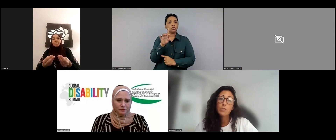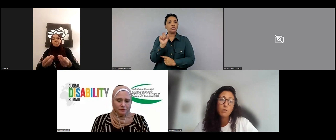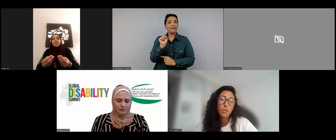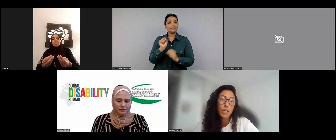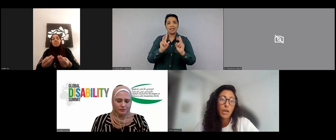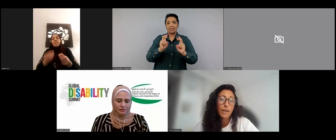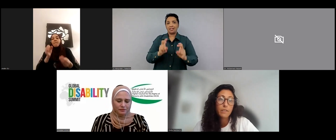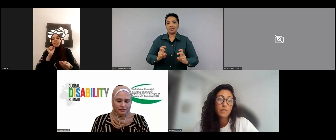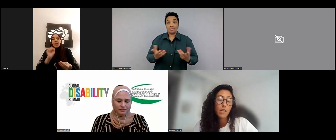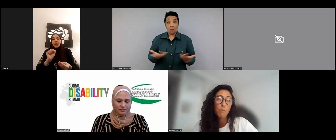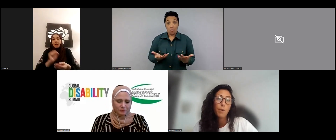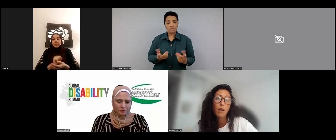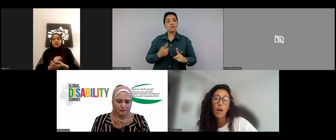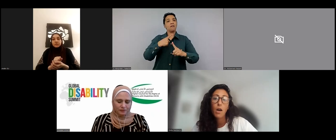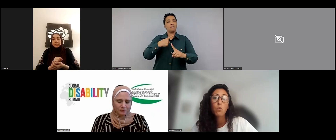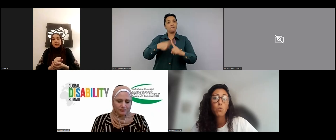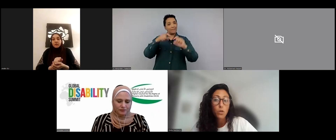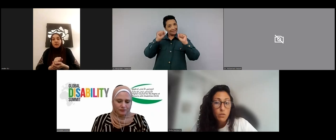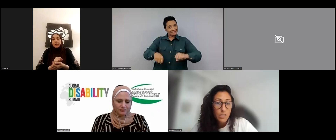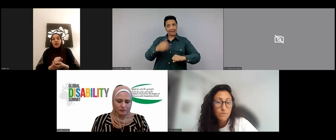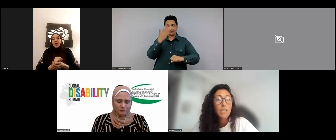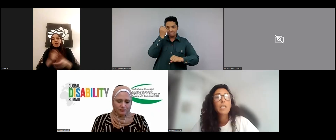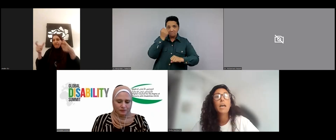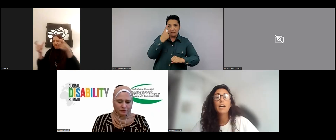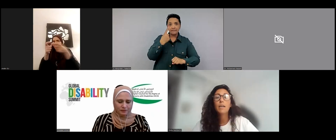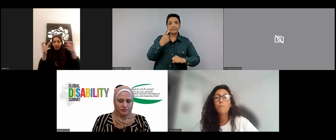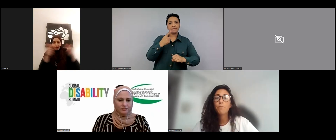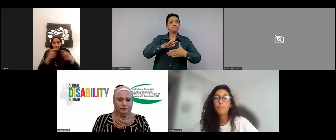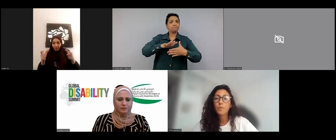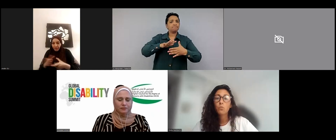the reasoning behind them was.